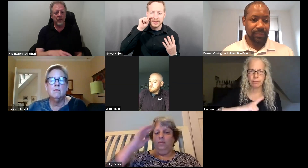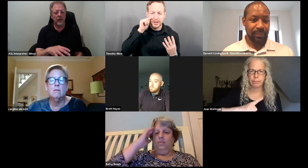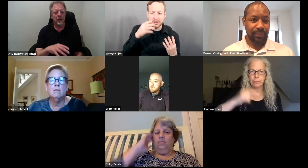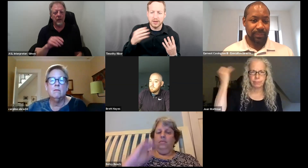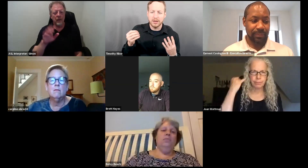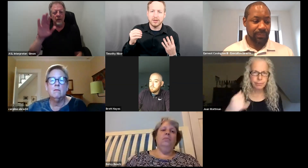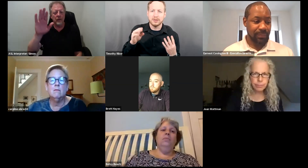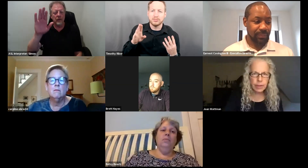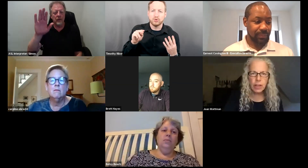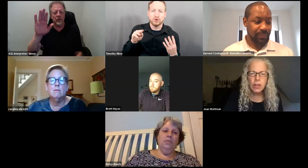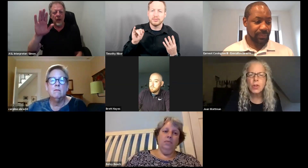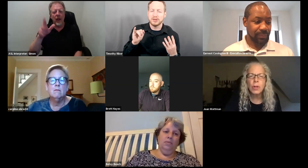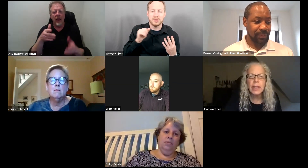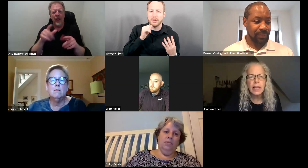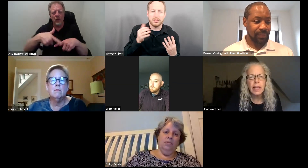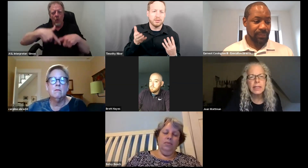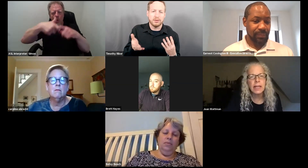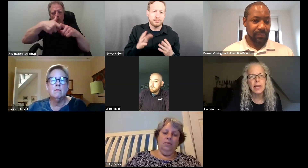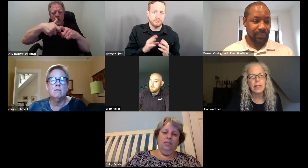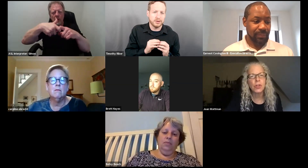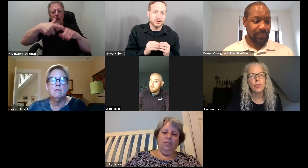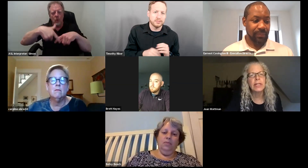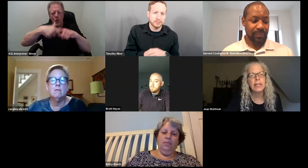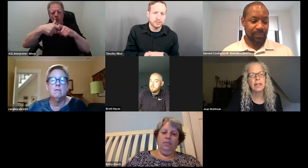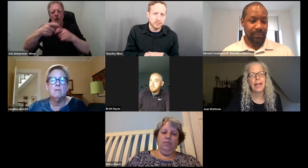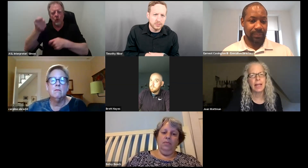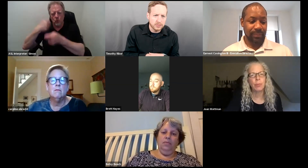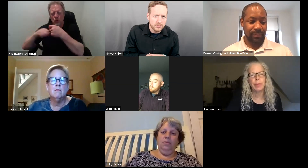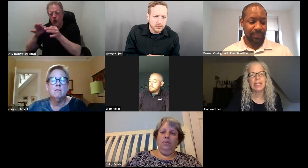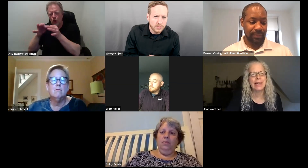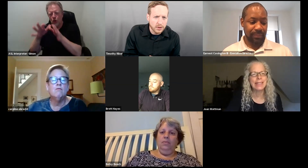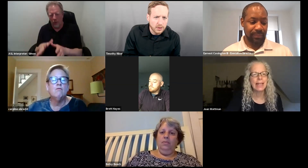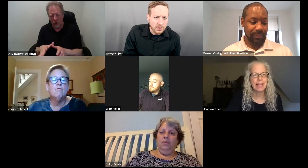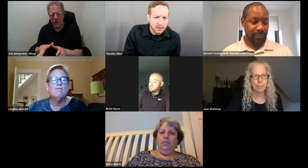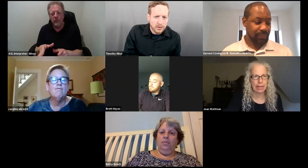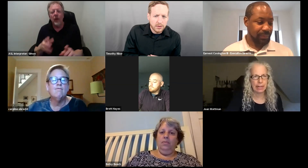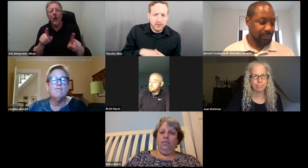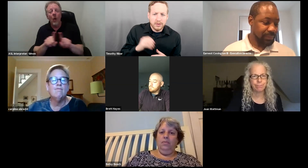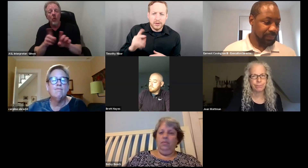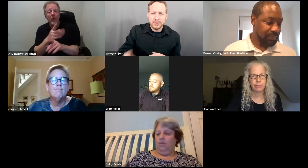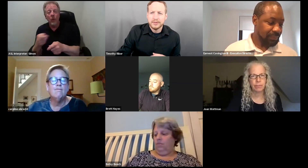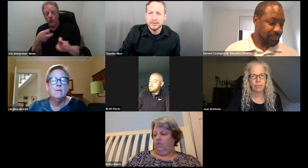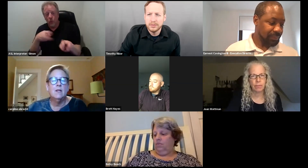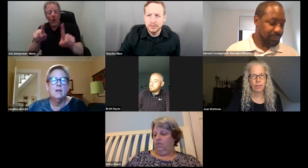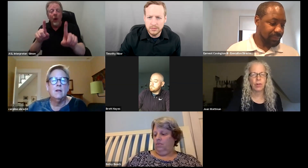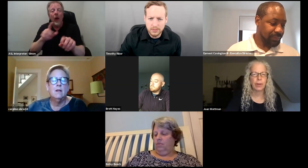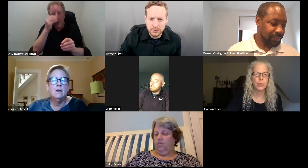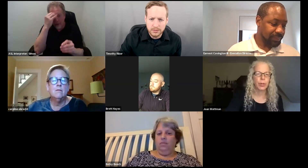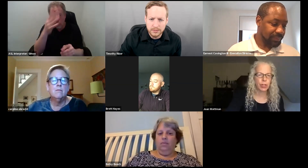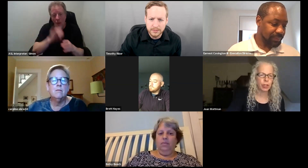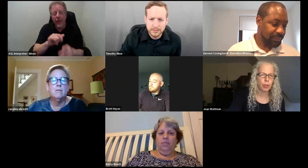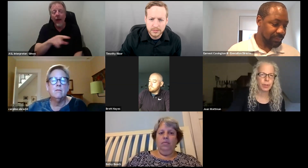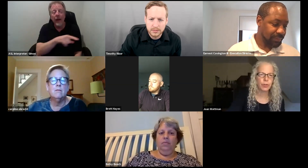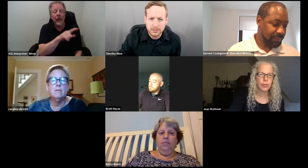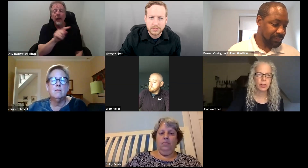open. So he's saying, so Tina and Boomy didn't attend that meeting. Okay, we're